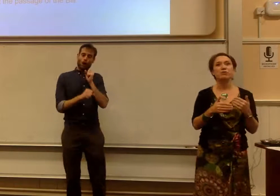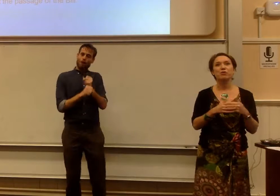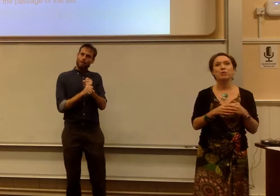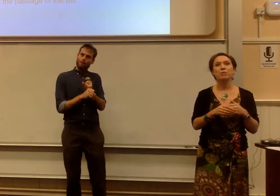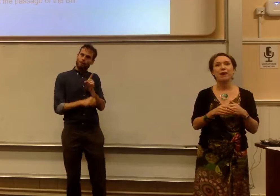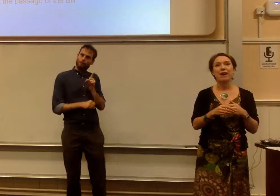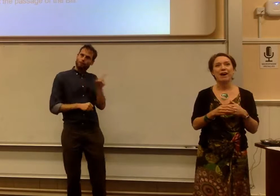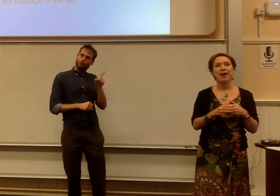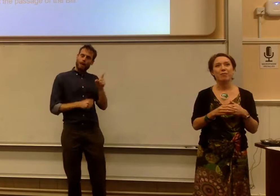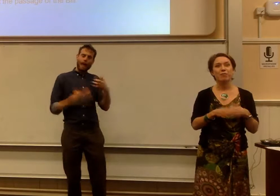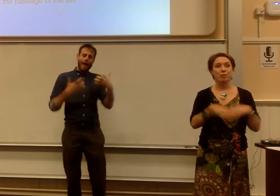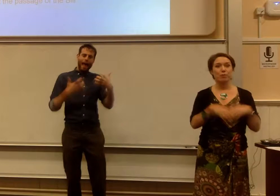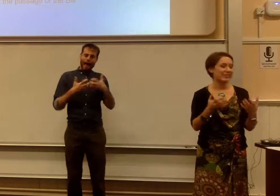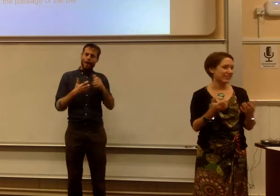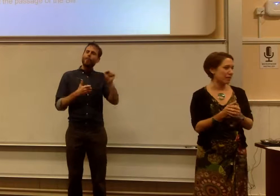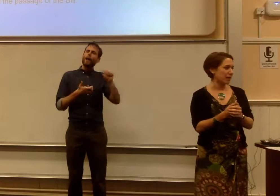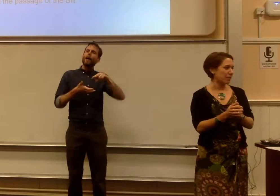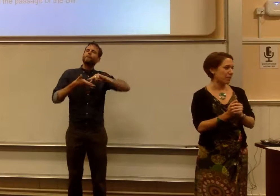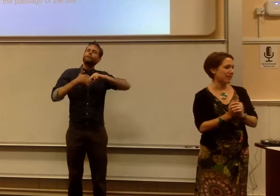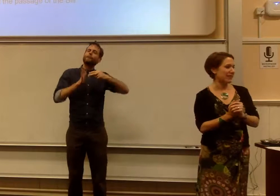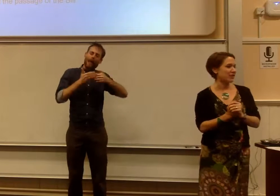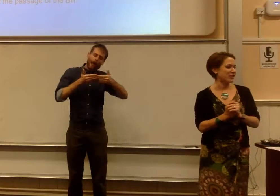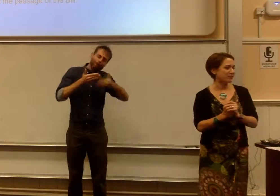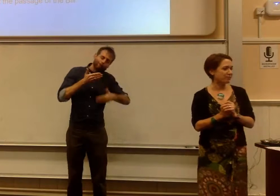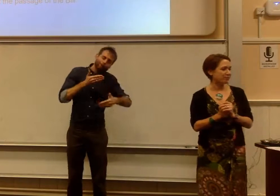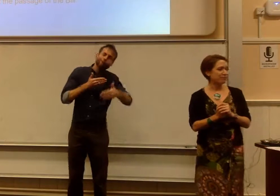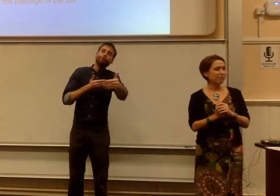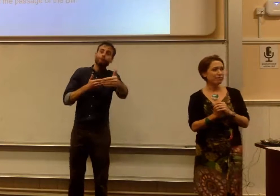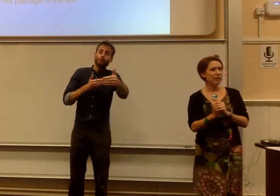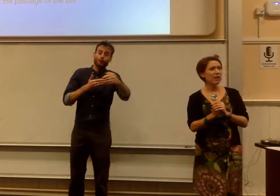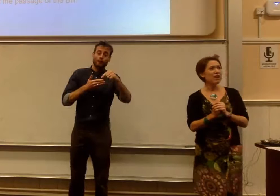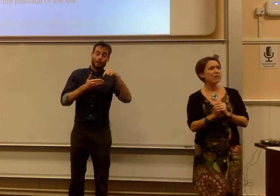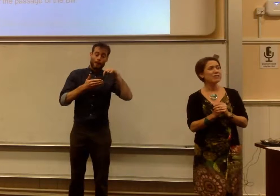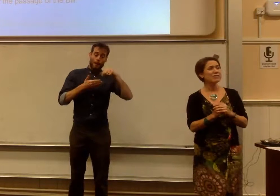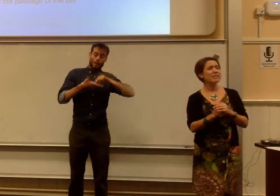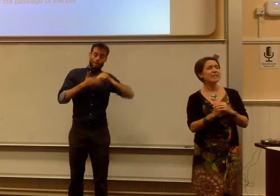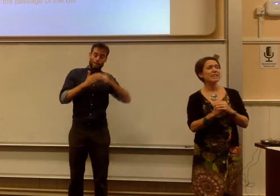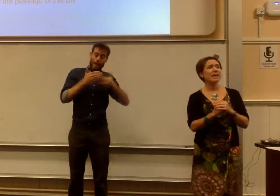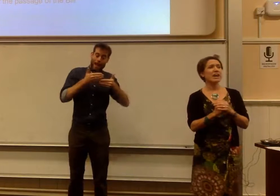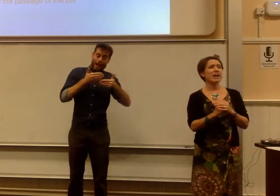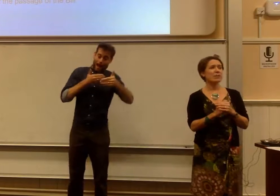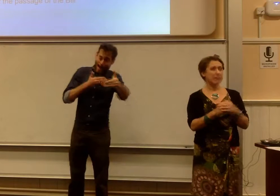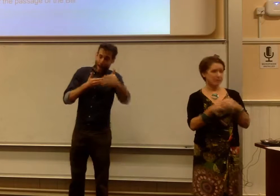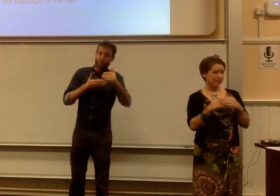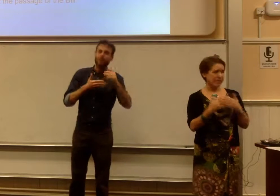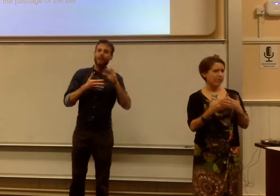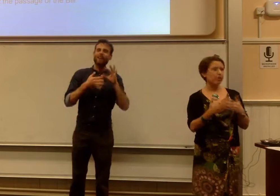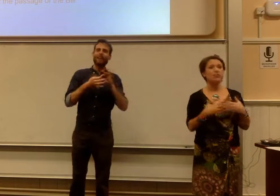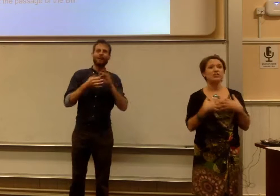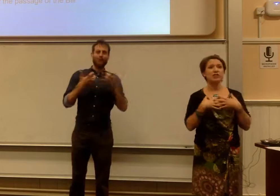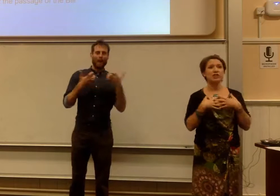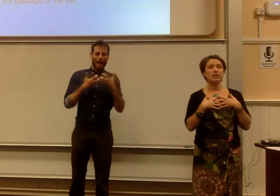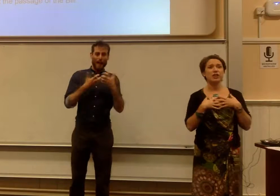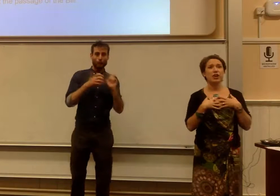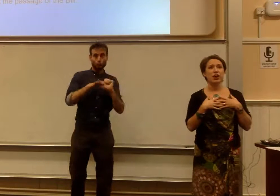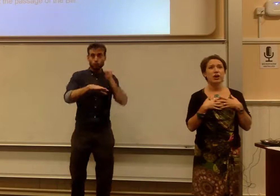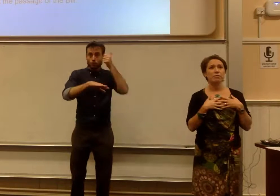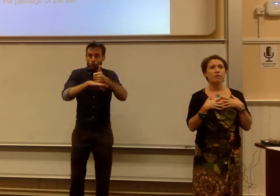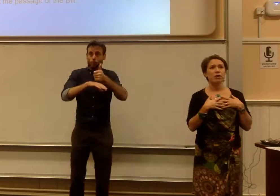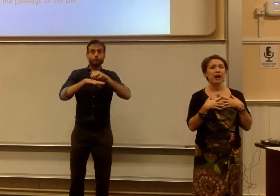helps to inform what I'm going to say about implementation. Firstly, it was never a